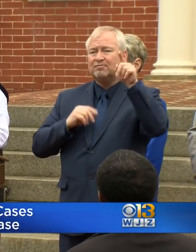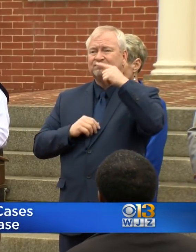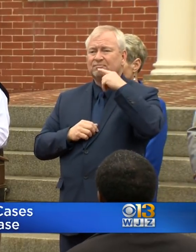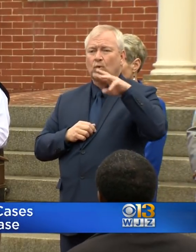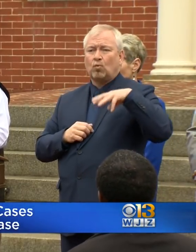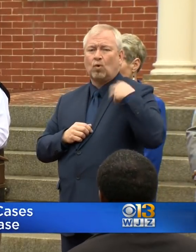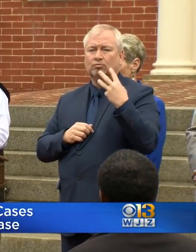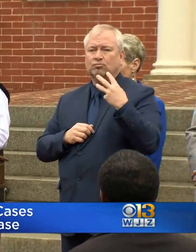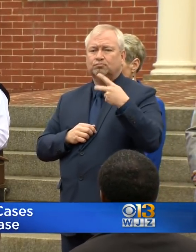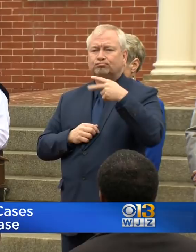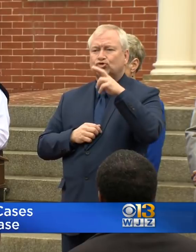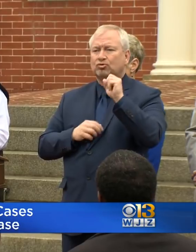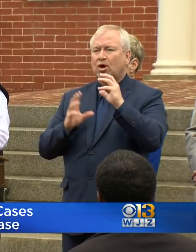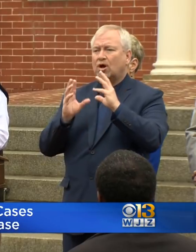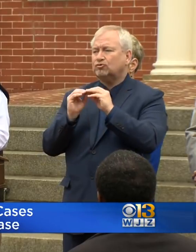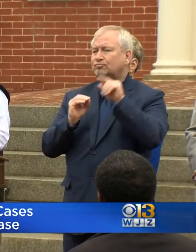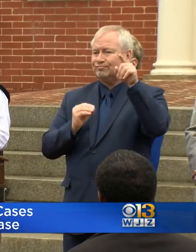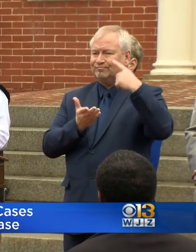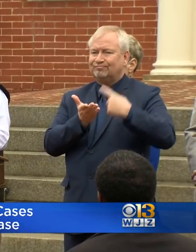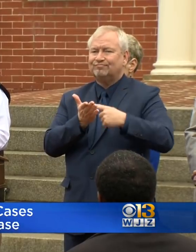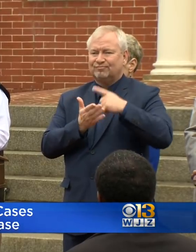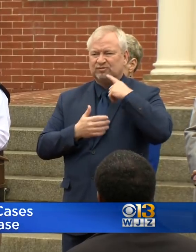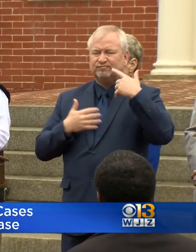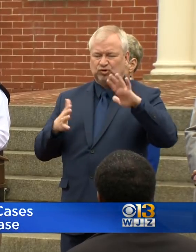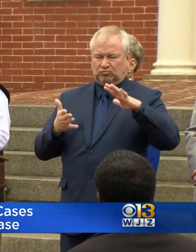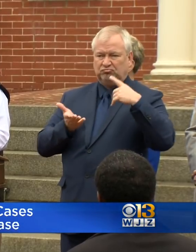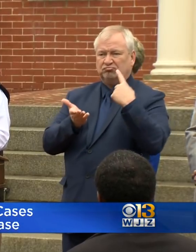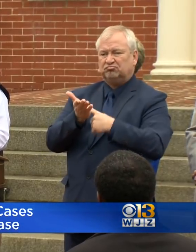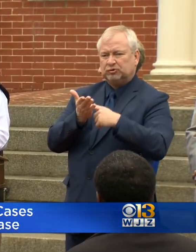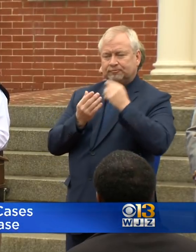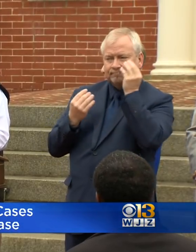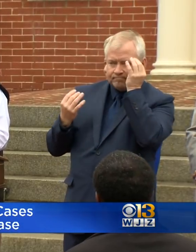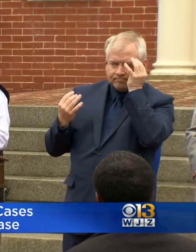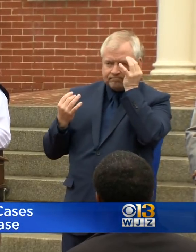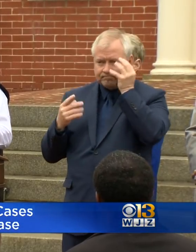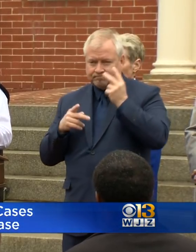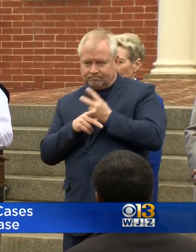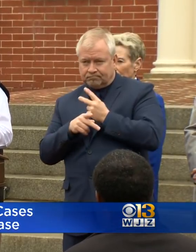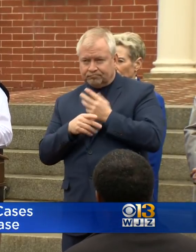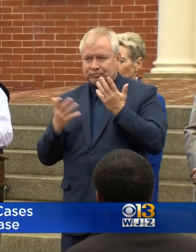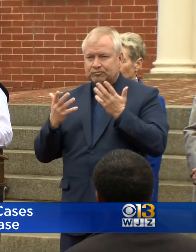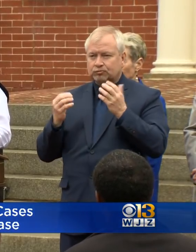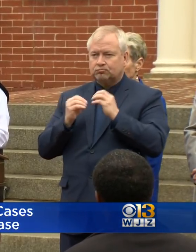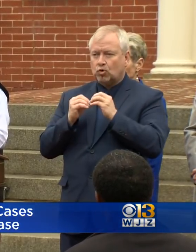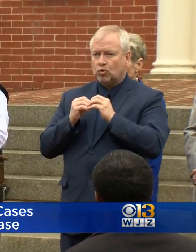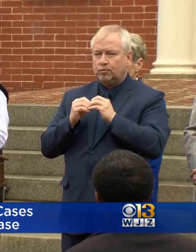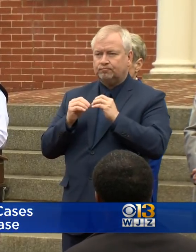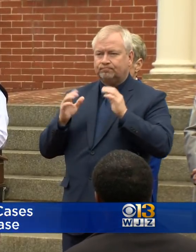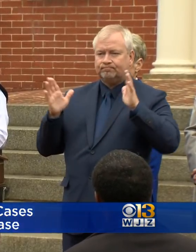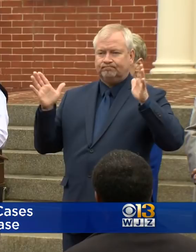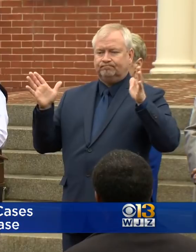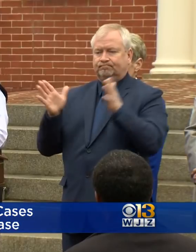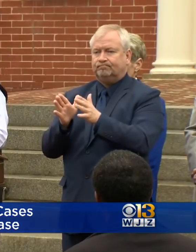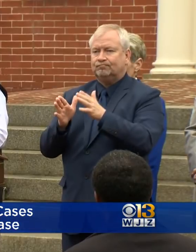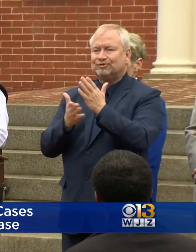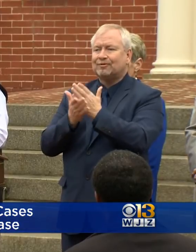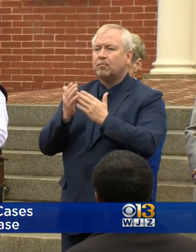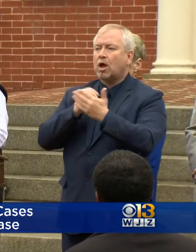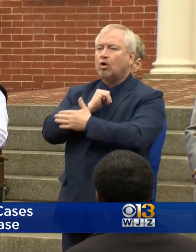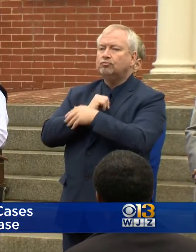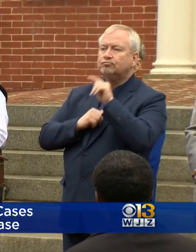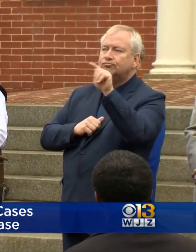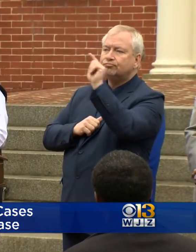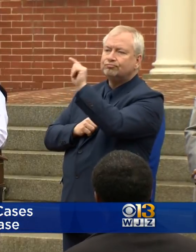talked about the fact that that's being discussed. Some smaller segments of the country have taken sort of some of